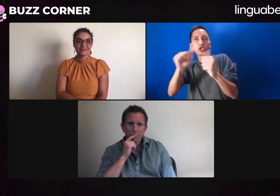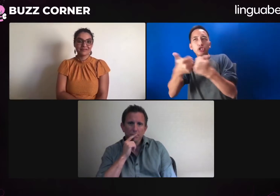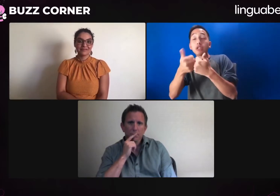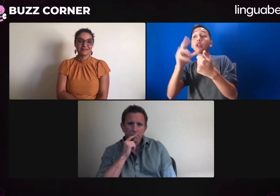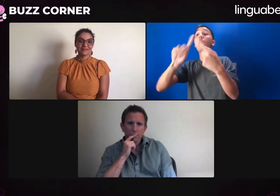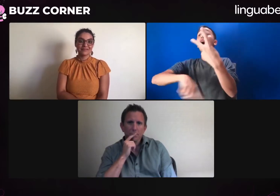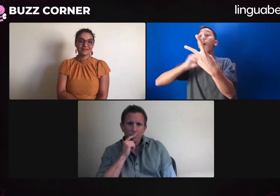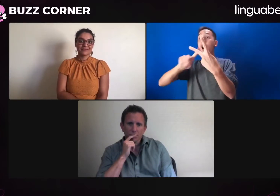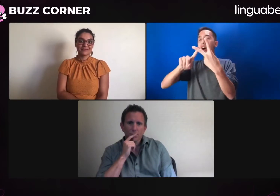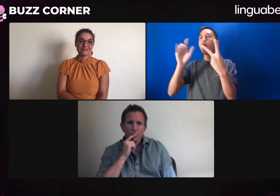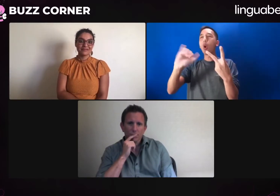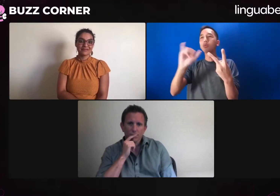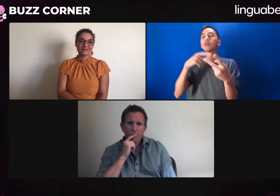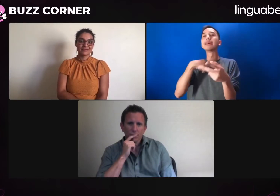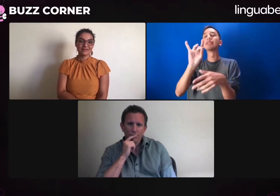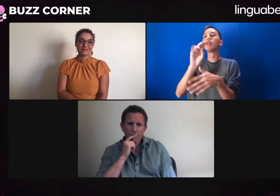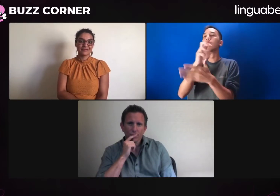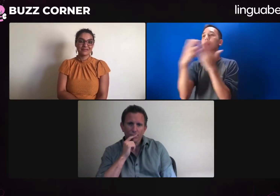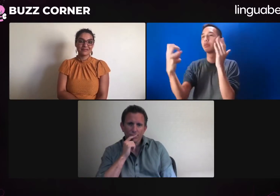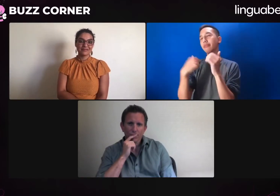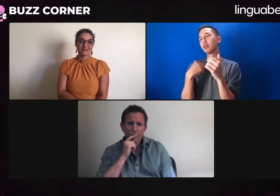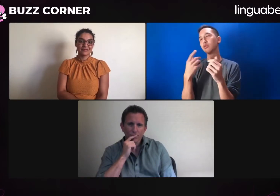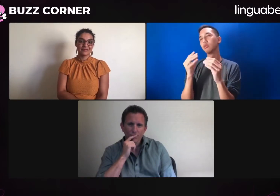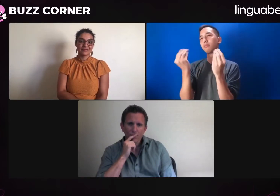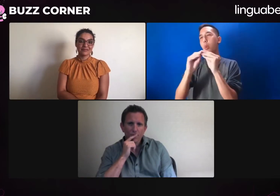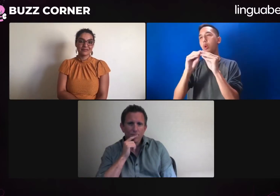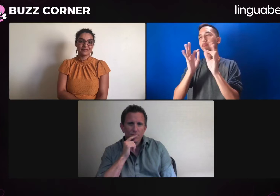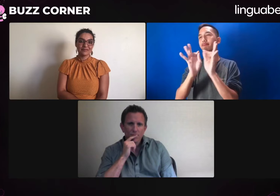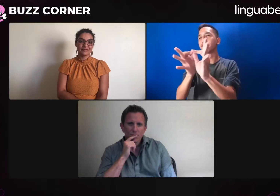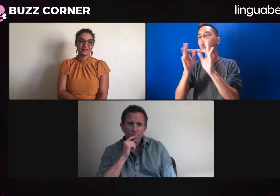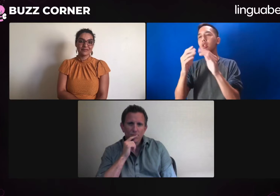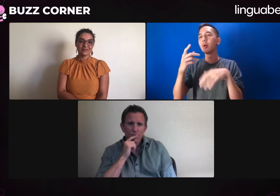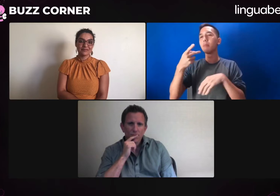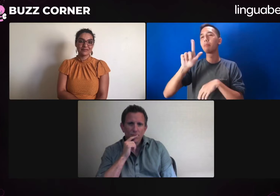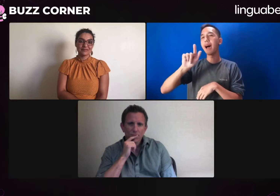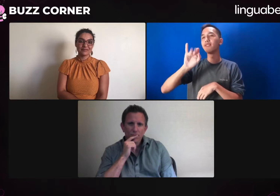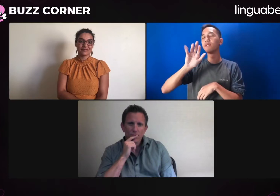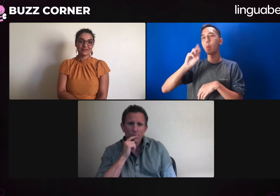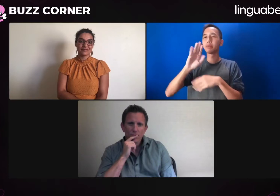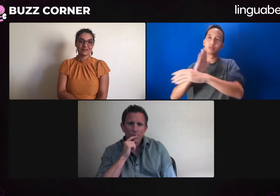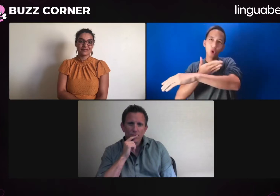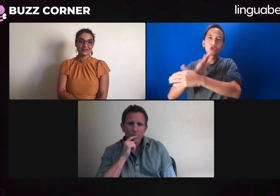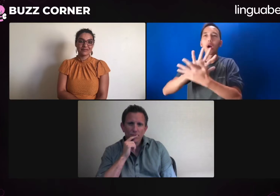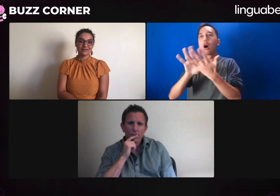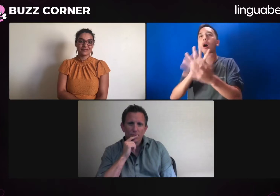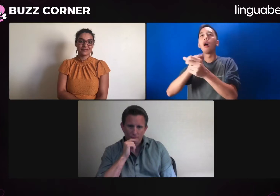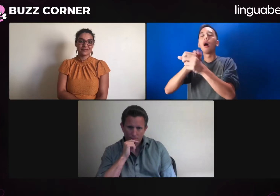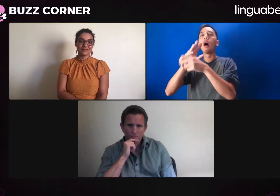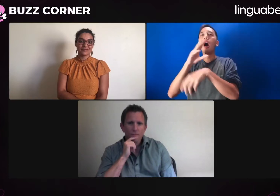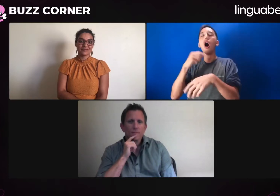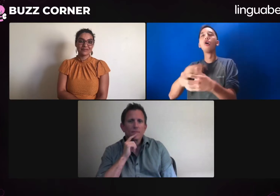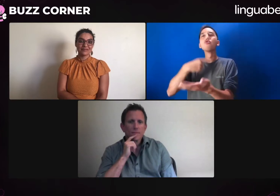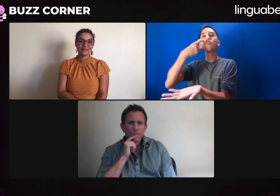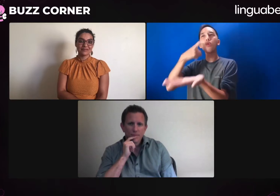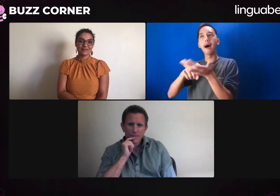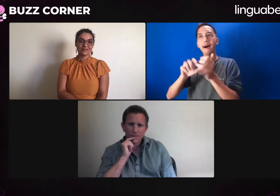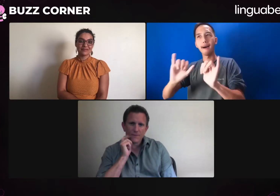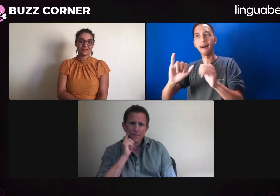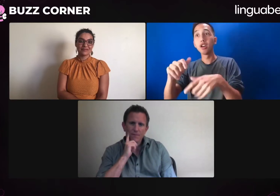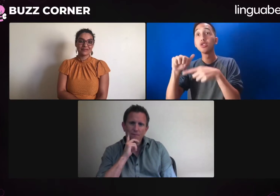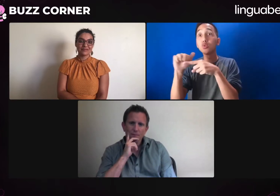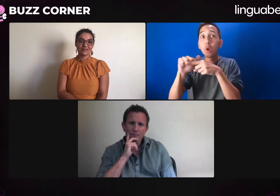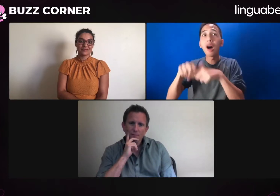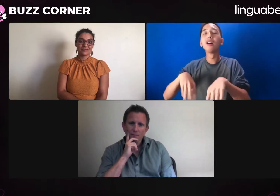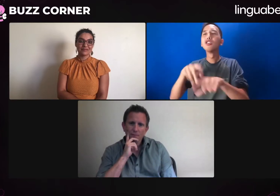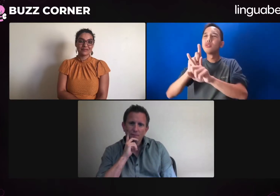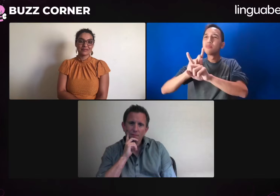not just, and it's a really difficult challenge. And I also have done much more platform interpreting,